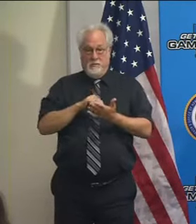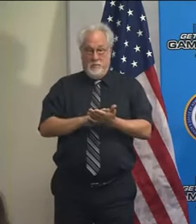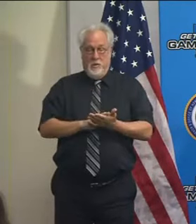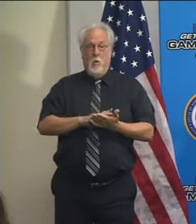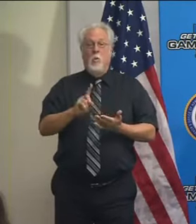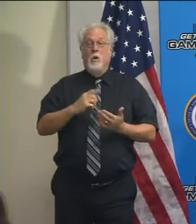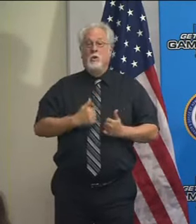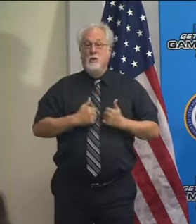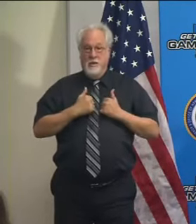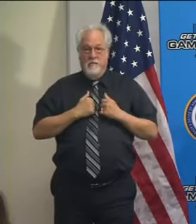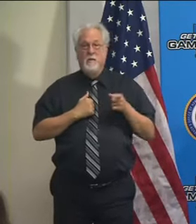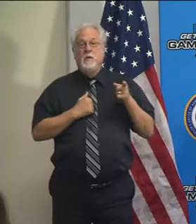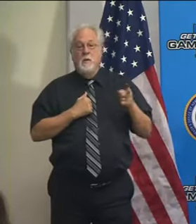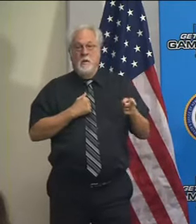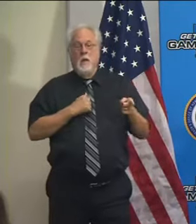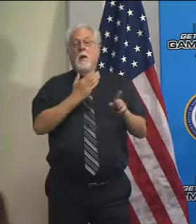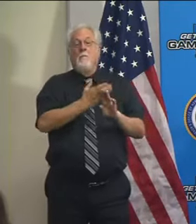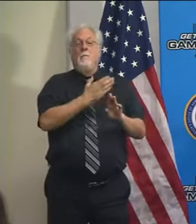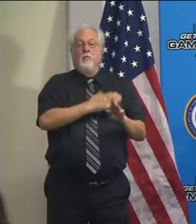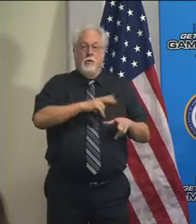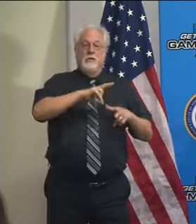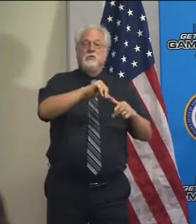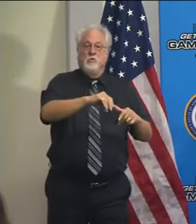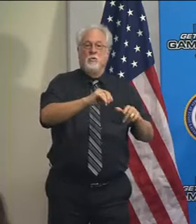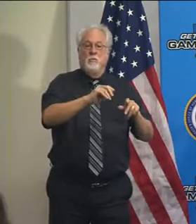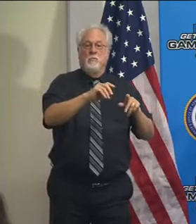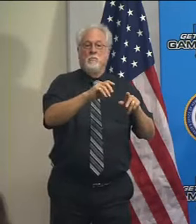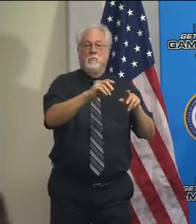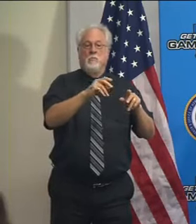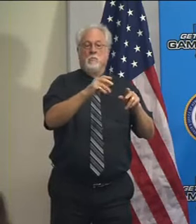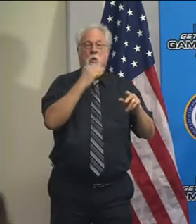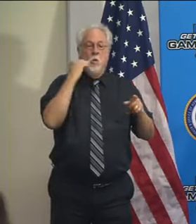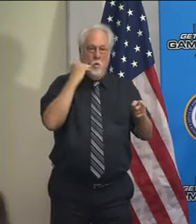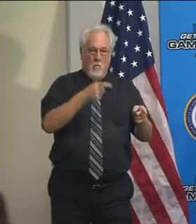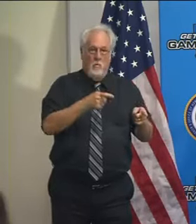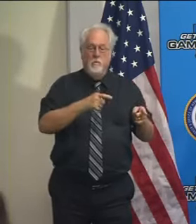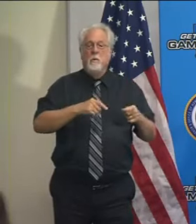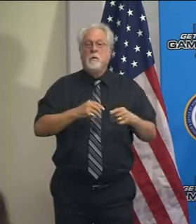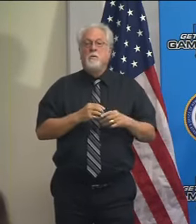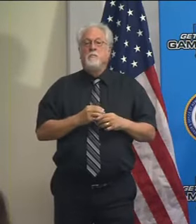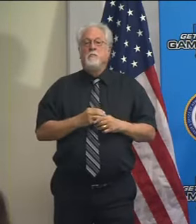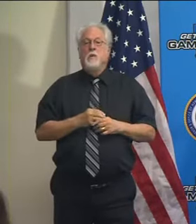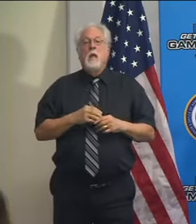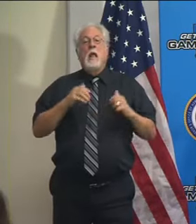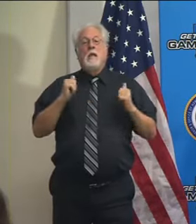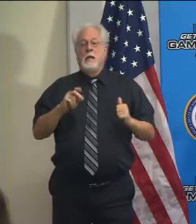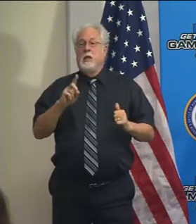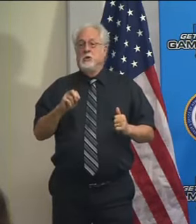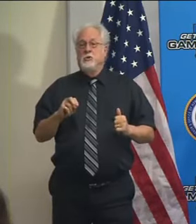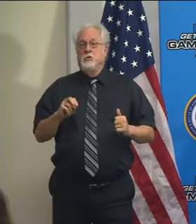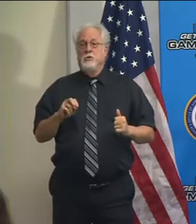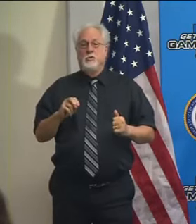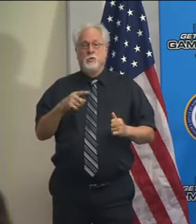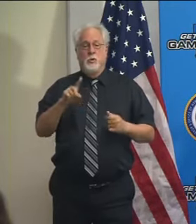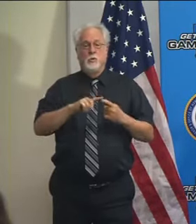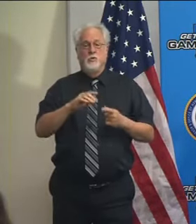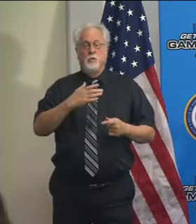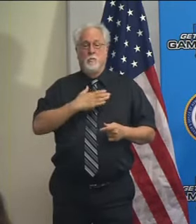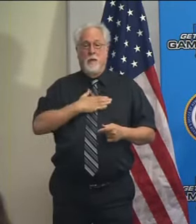place of residence is the pre-storm residence where you were. You can do this by going to